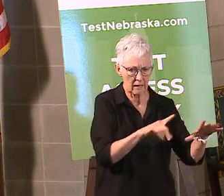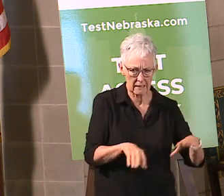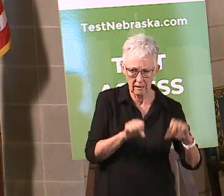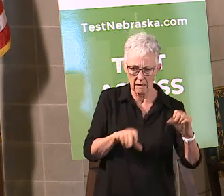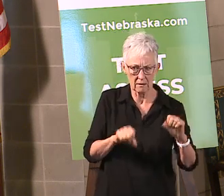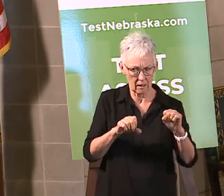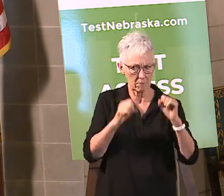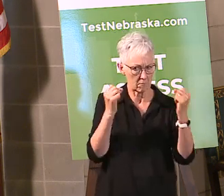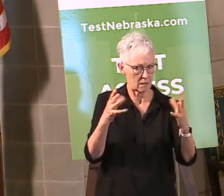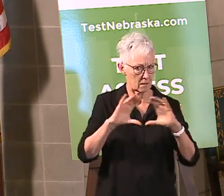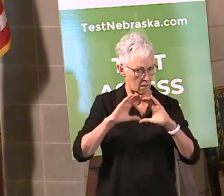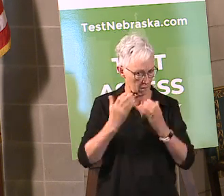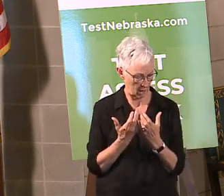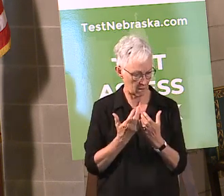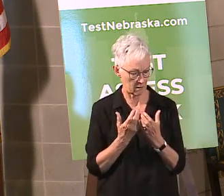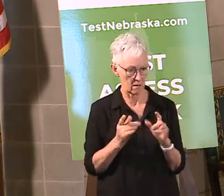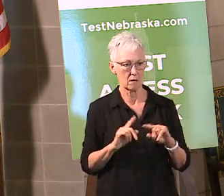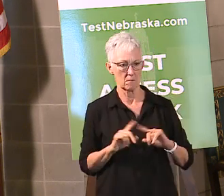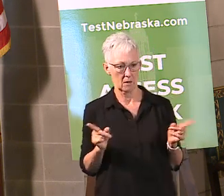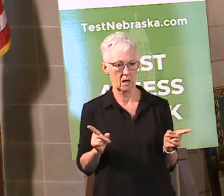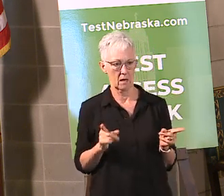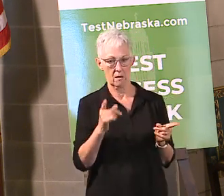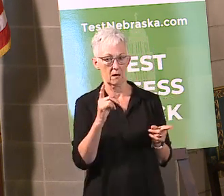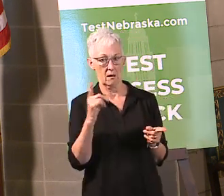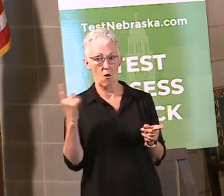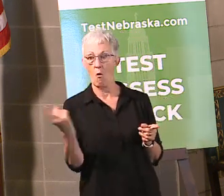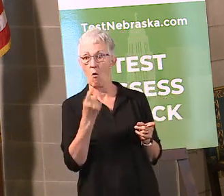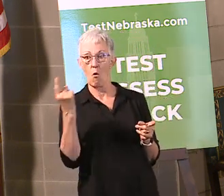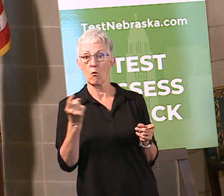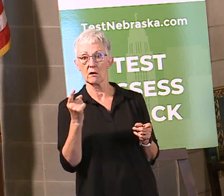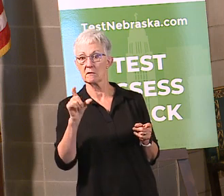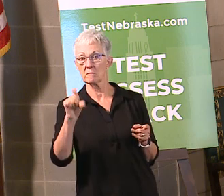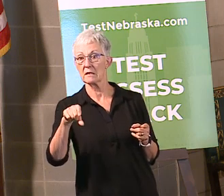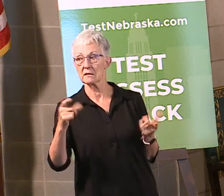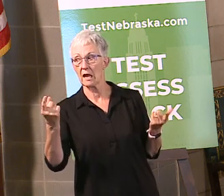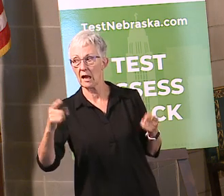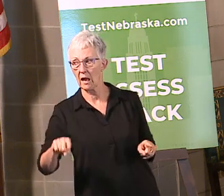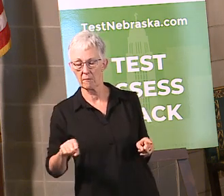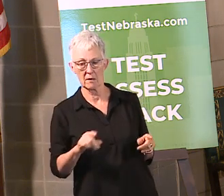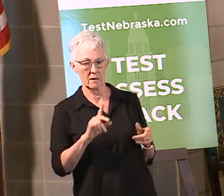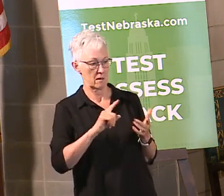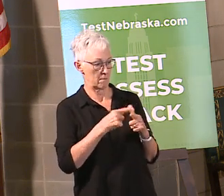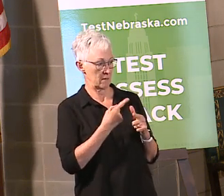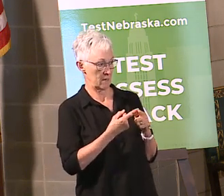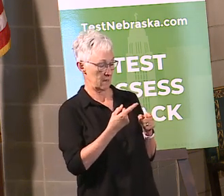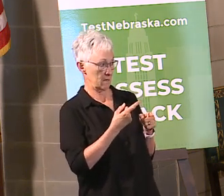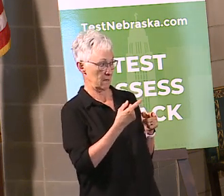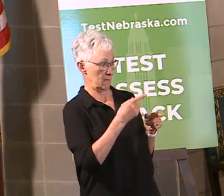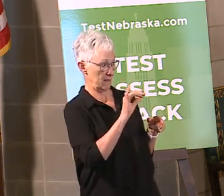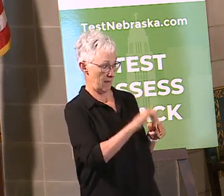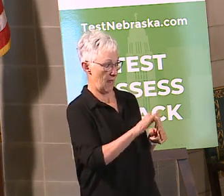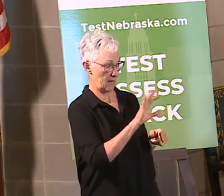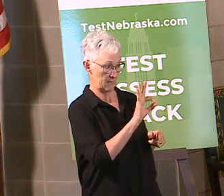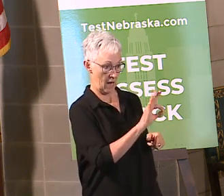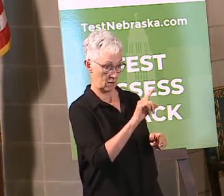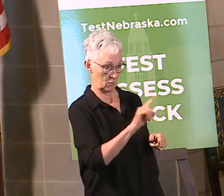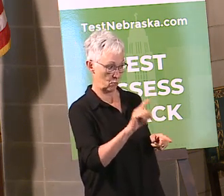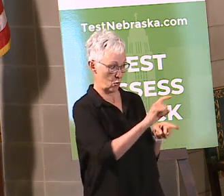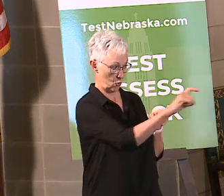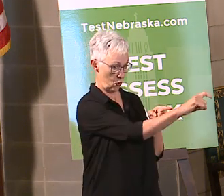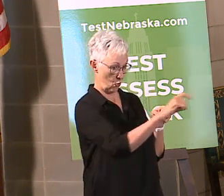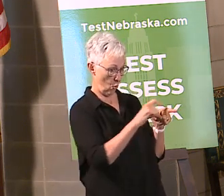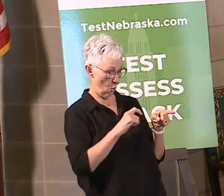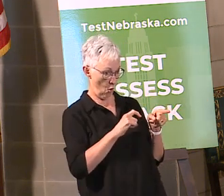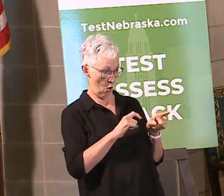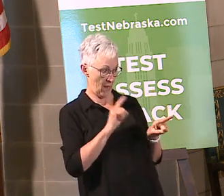to make the conscious decision to answer the call. The call that means putting their lives and well-being on the line each and